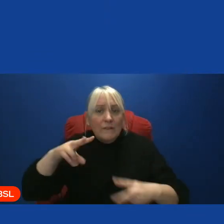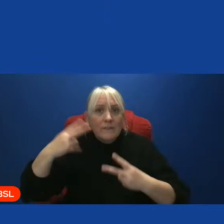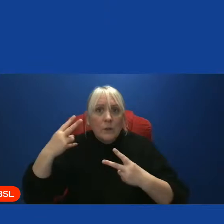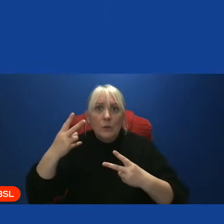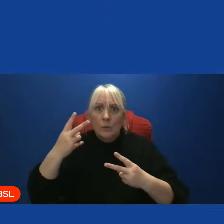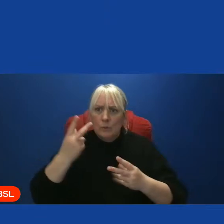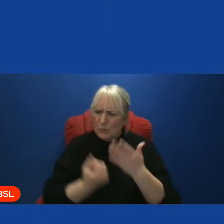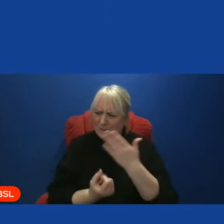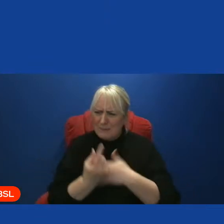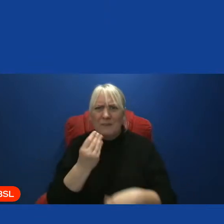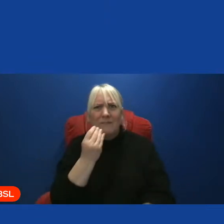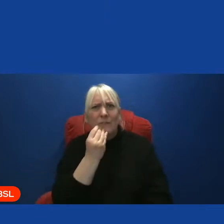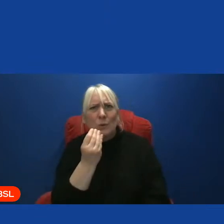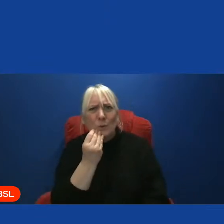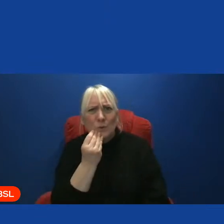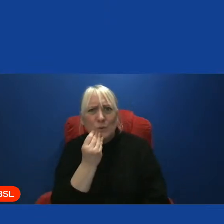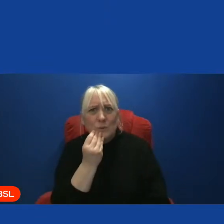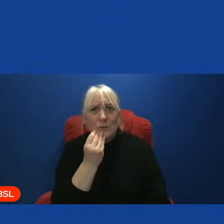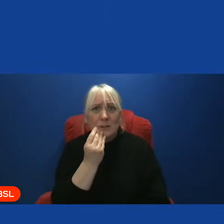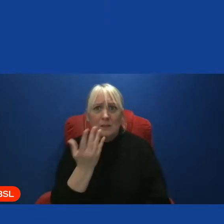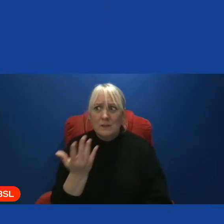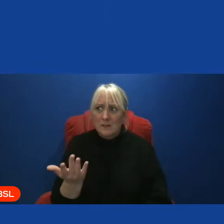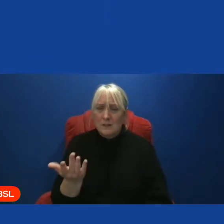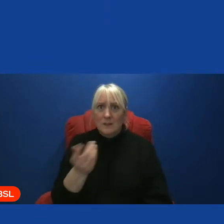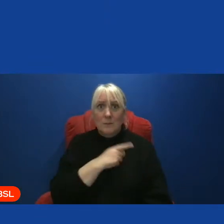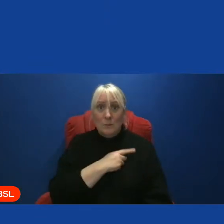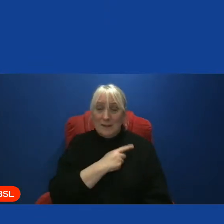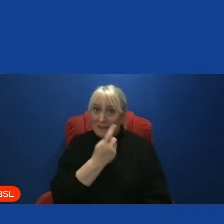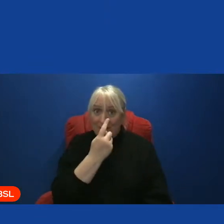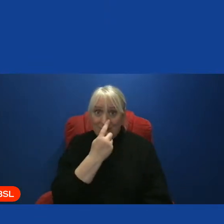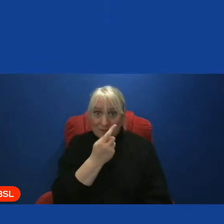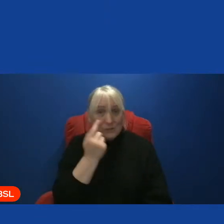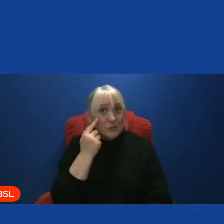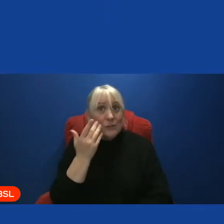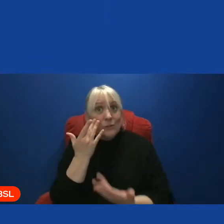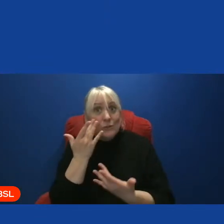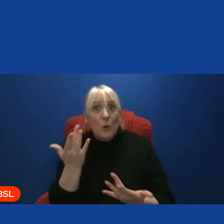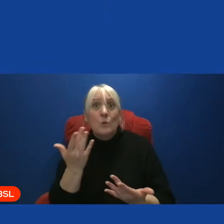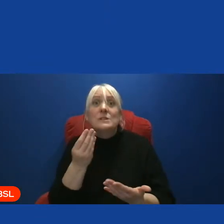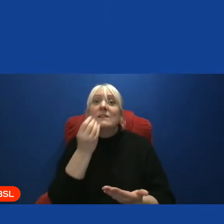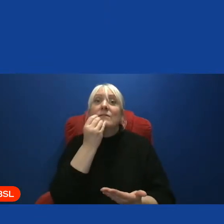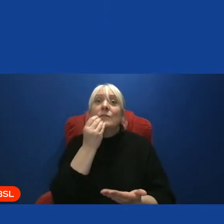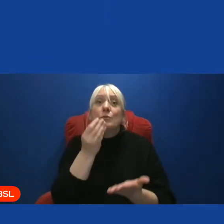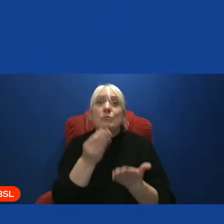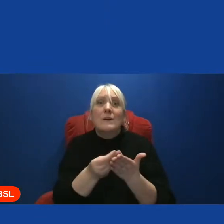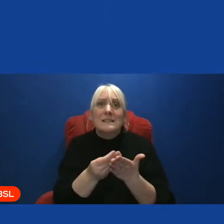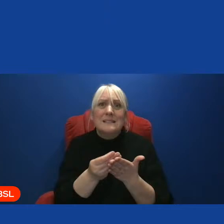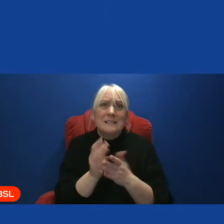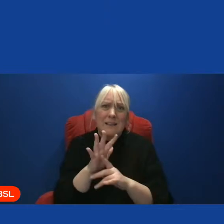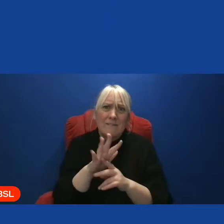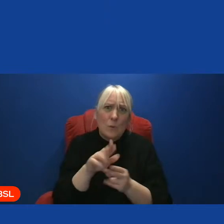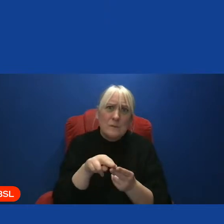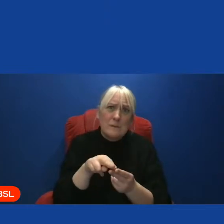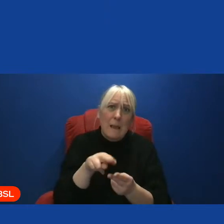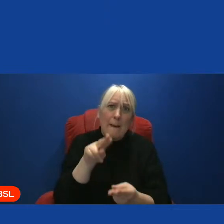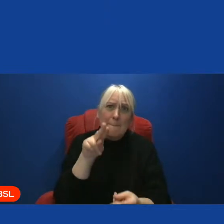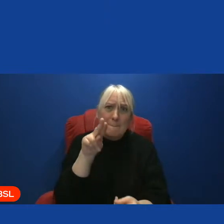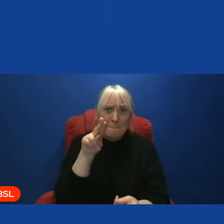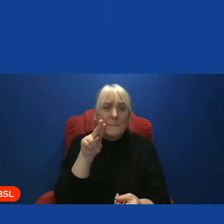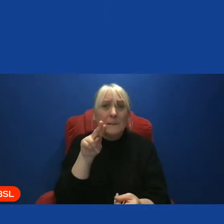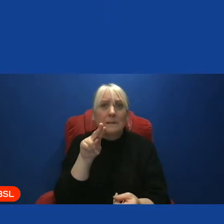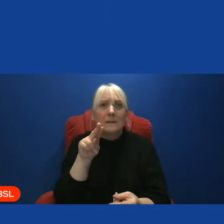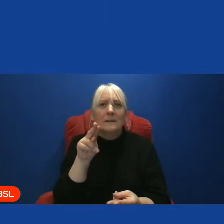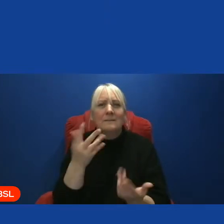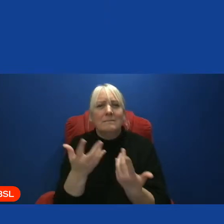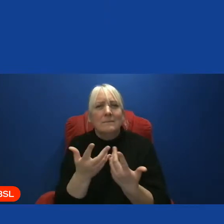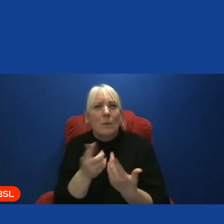food, because there's all the evidence there is now is that food prices being forced up by what we call gouging. It's